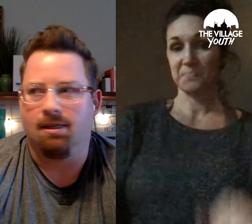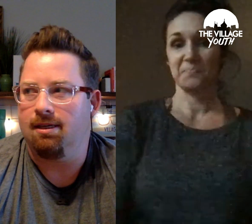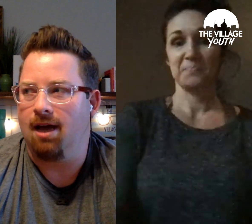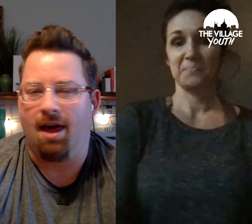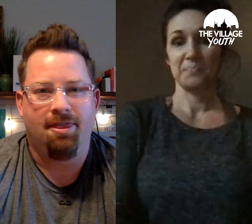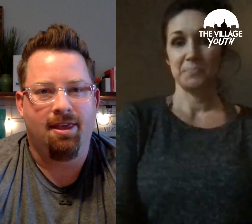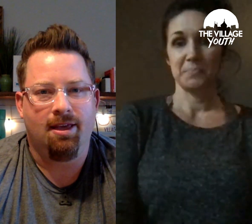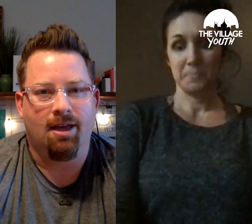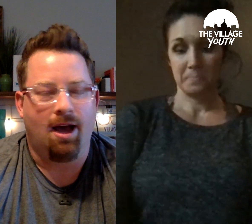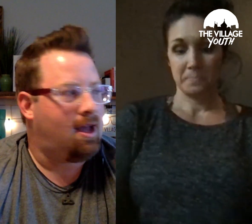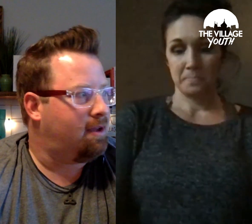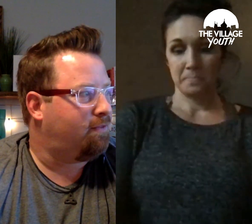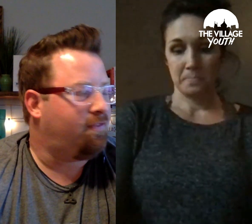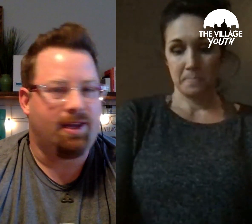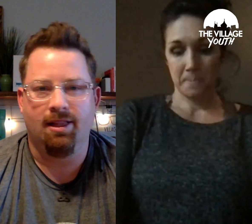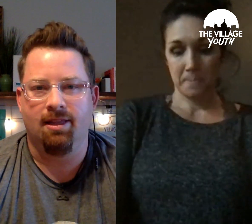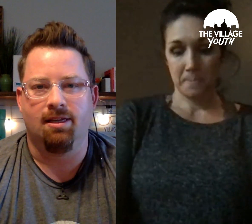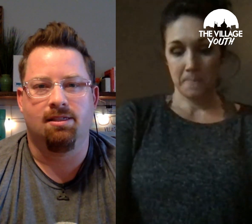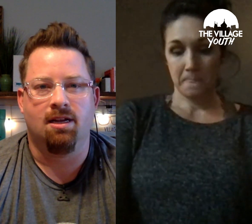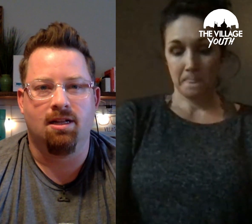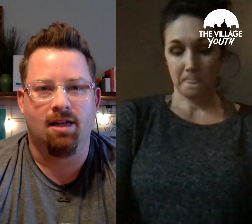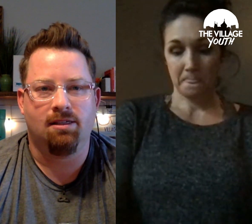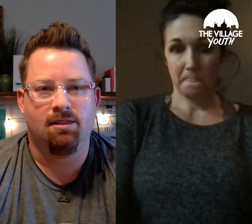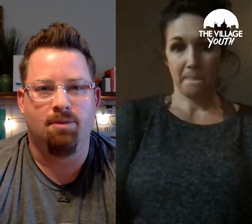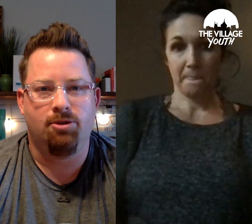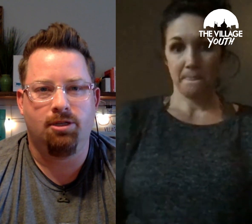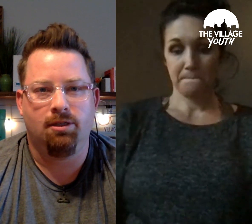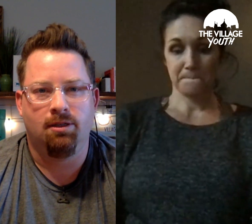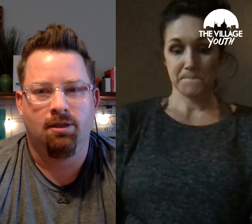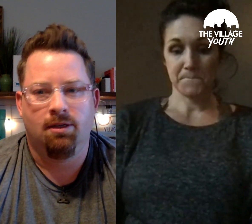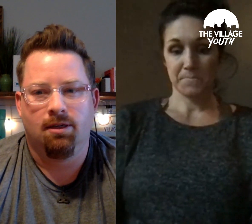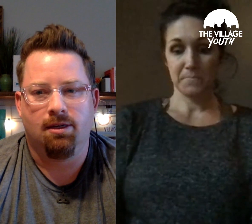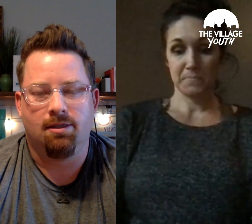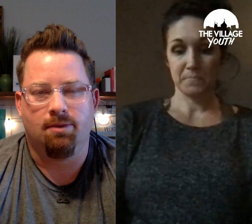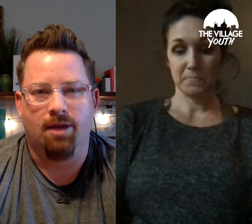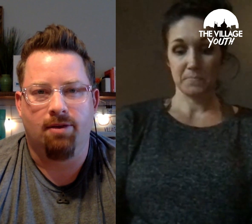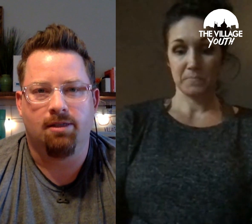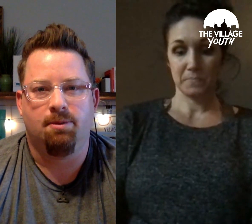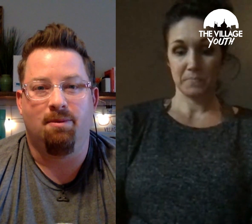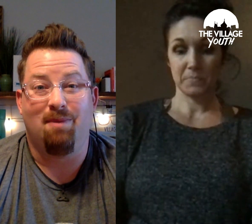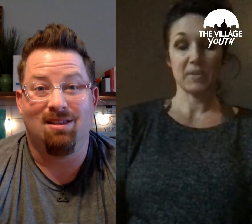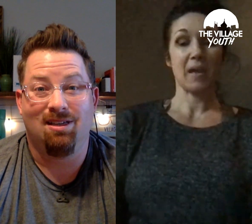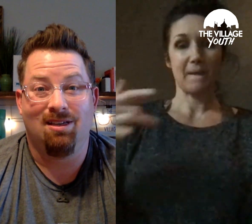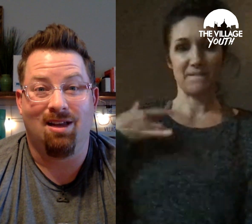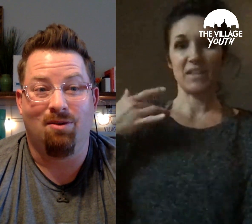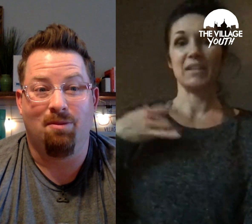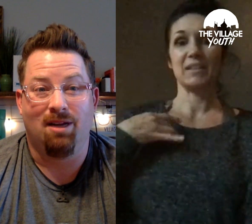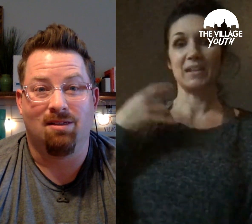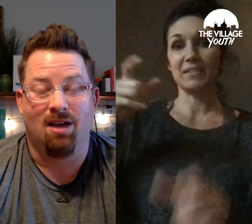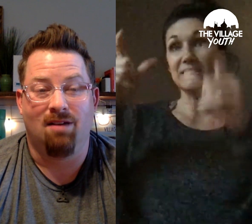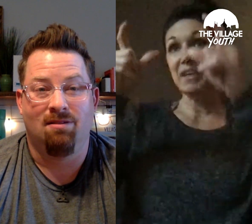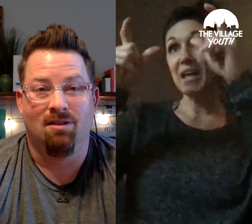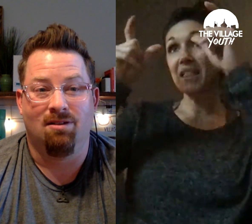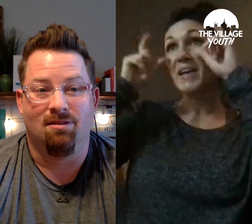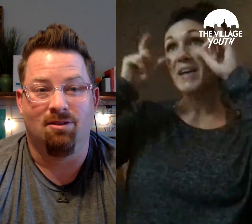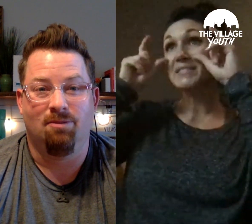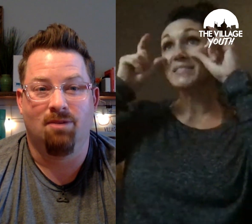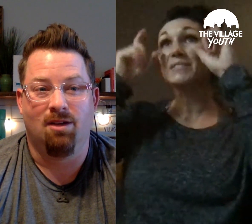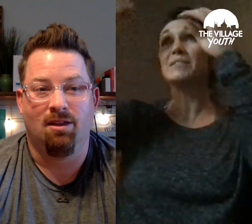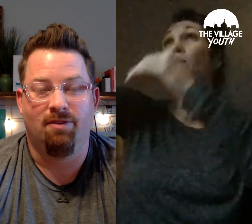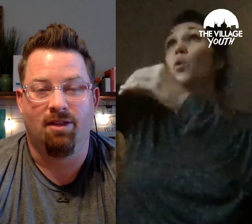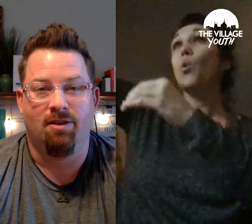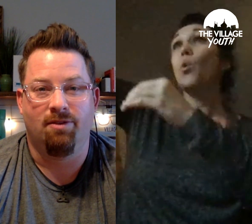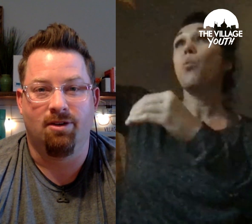Let's see. I think I am feeling the sunglasses emoji because the weather has been amazing and I want to be outside.